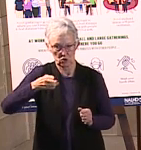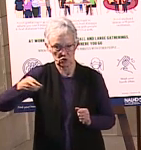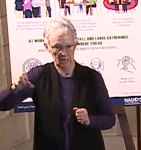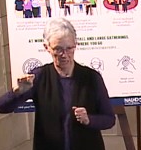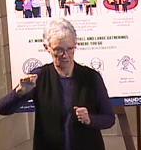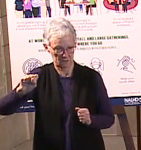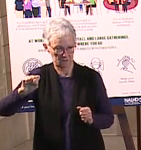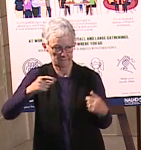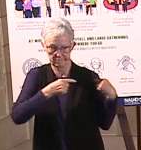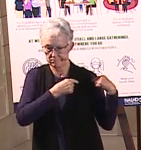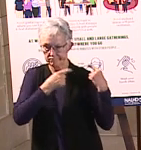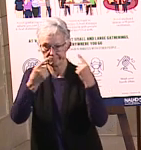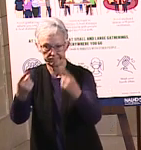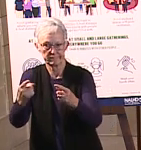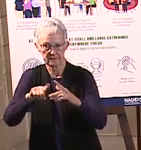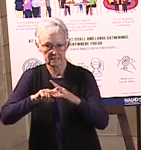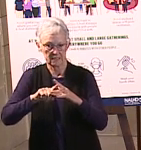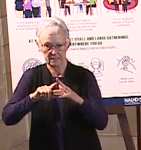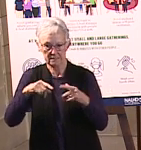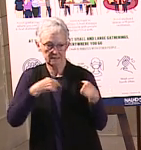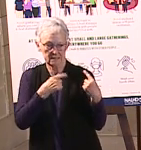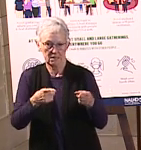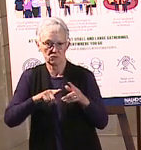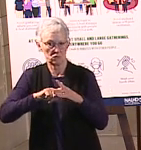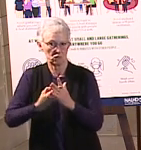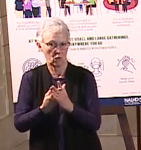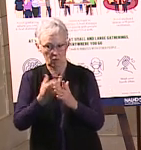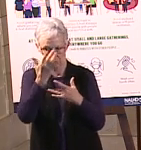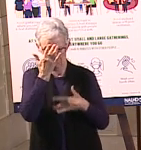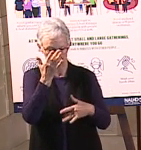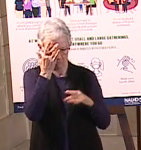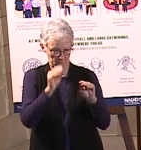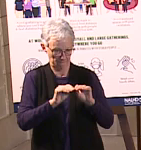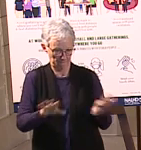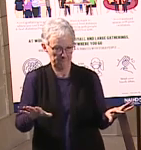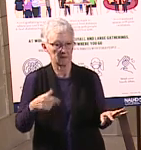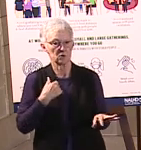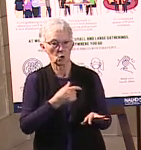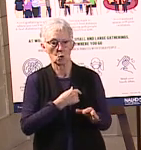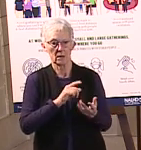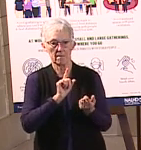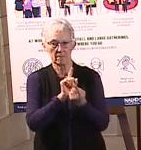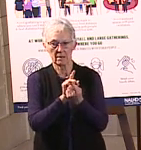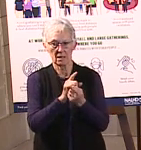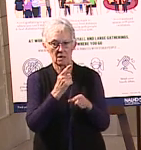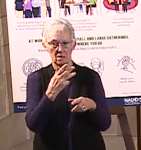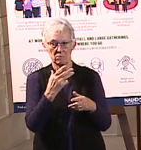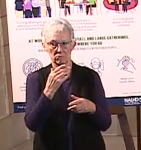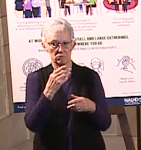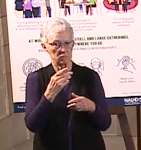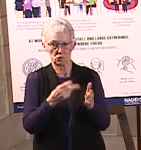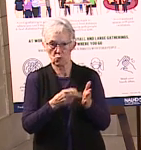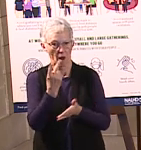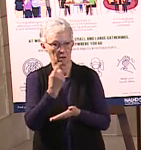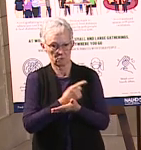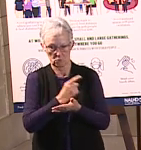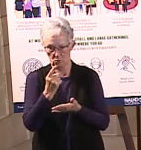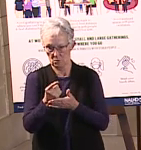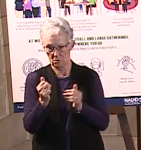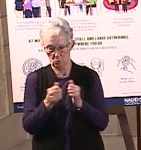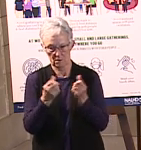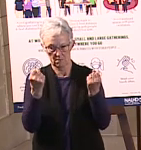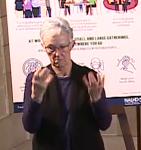throughout the pandemic, and we meet regularly with facilities at least twice a week and share guidance